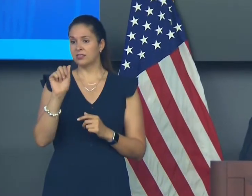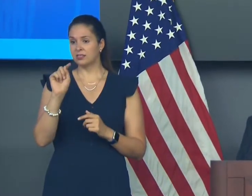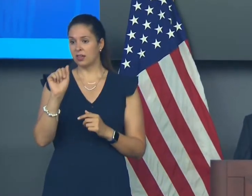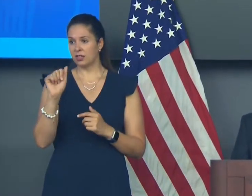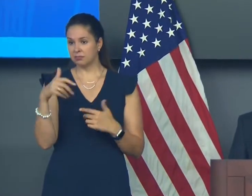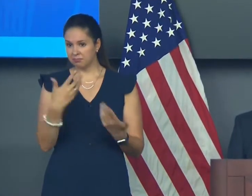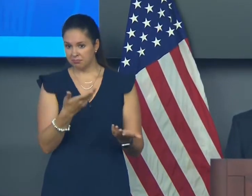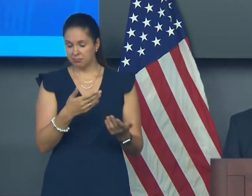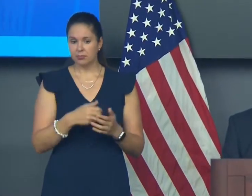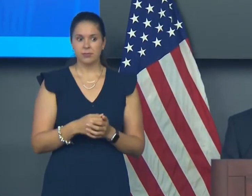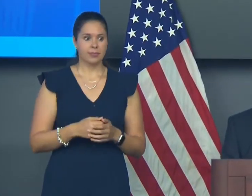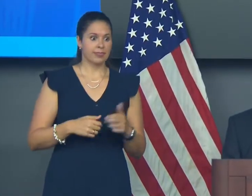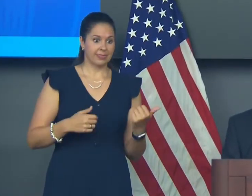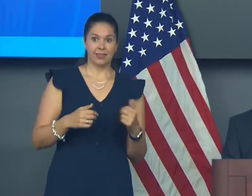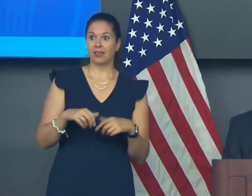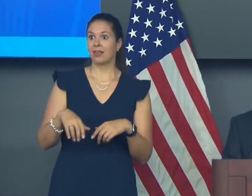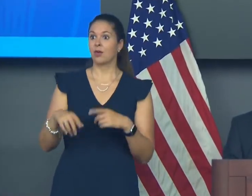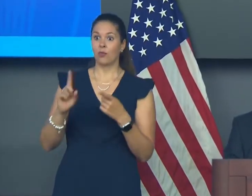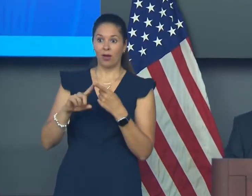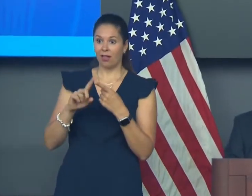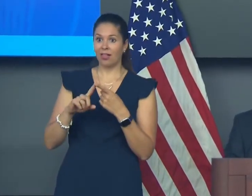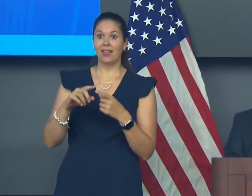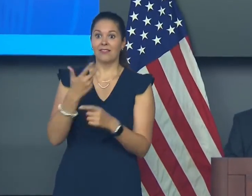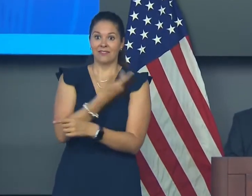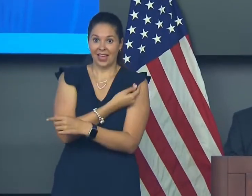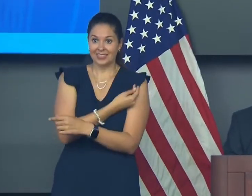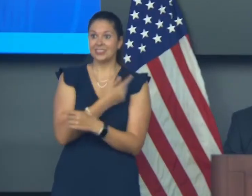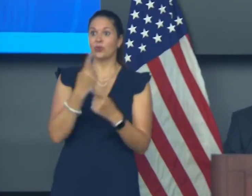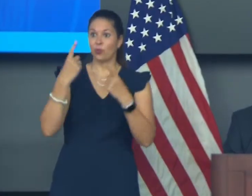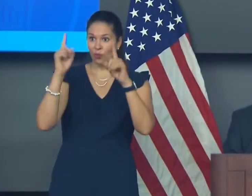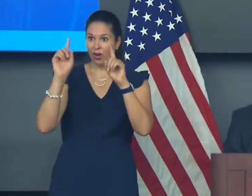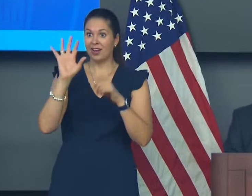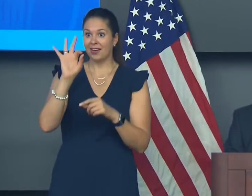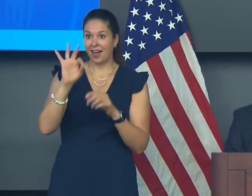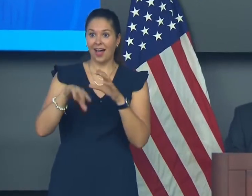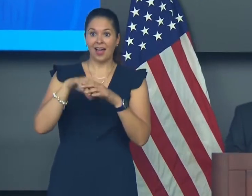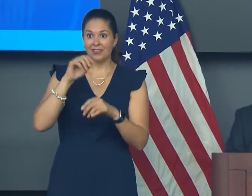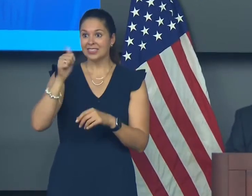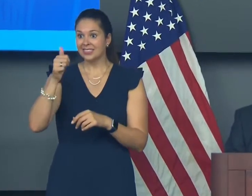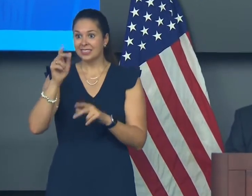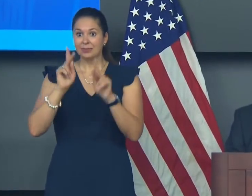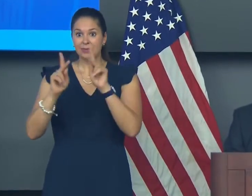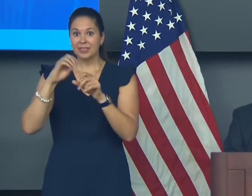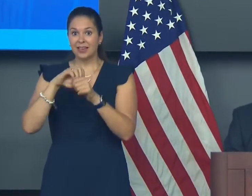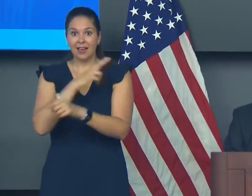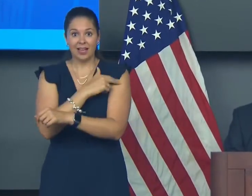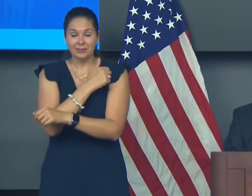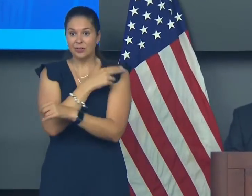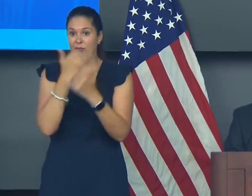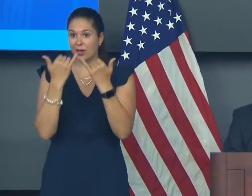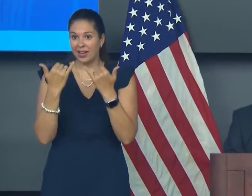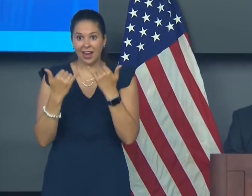it's that vaccines work, and 9 out of 10 people on hospital beds right now are not fully vaccinated.